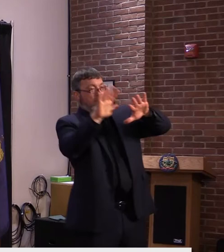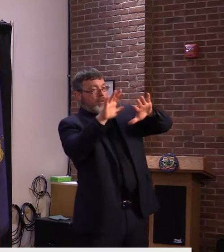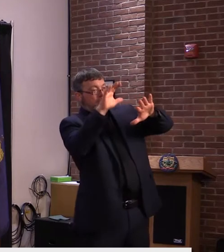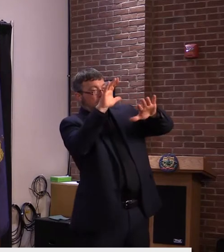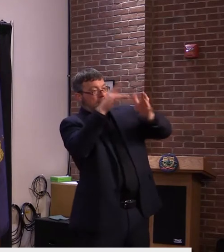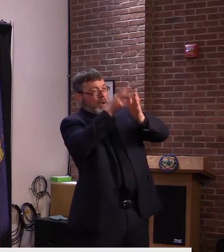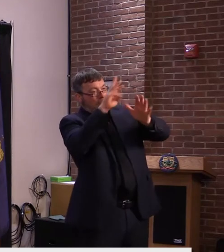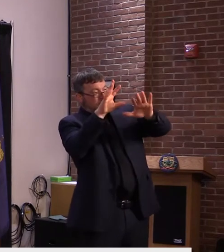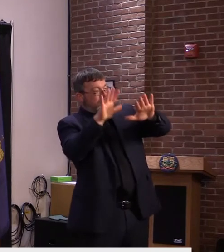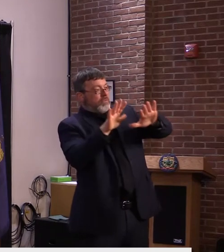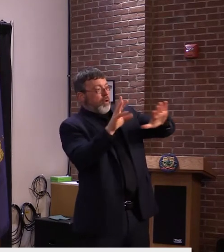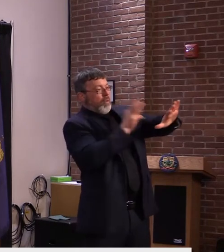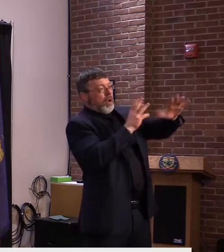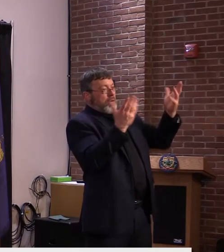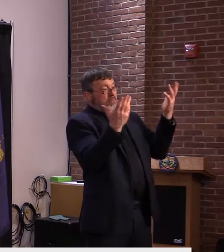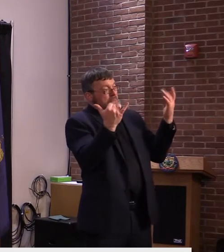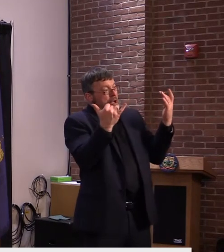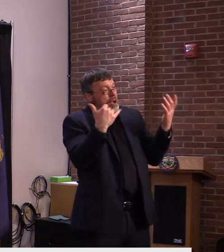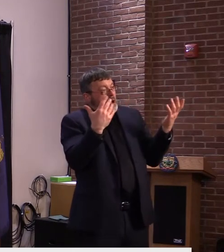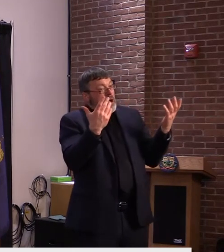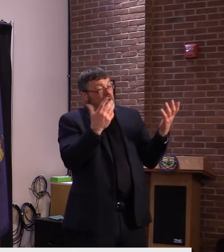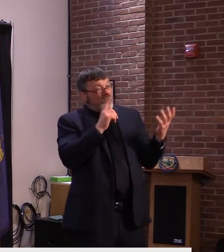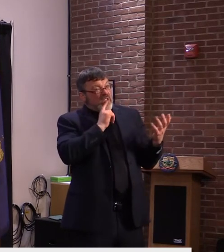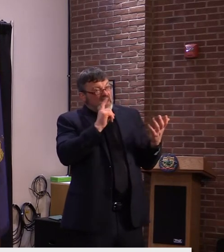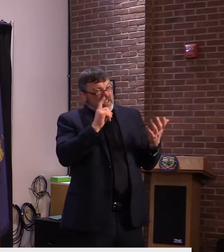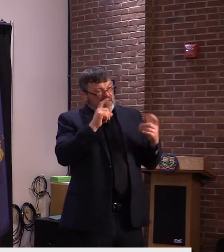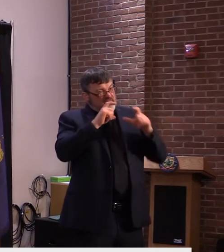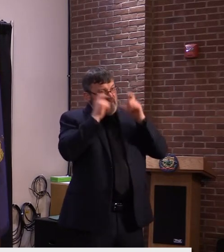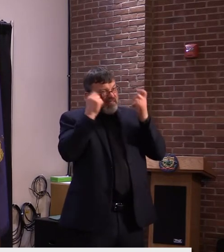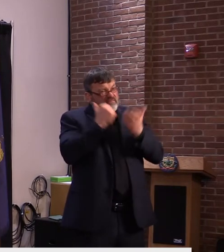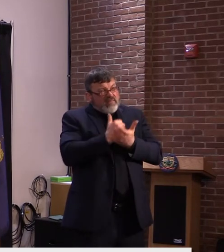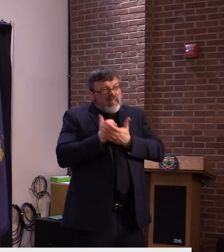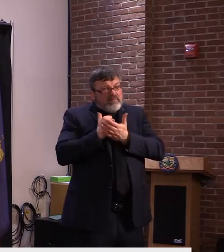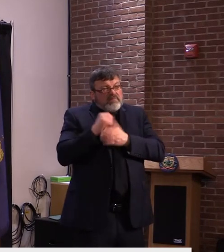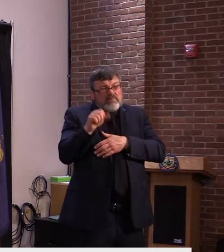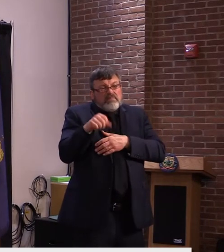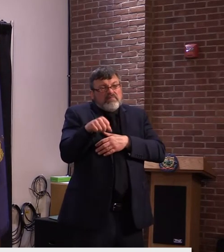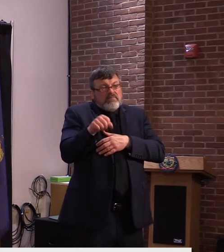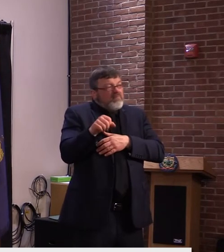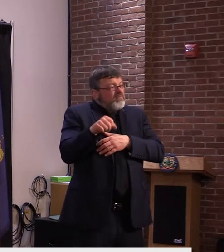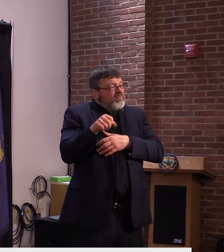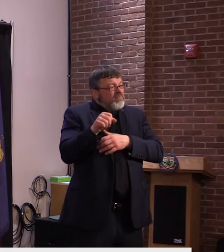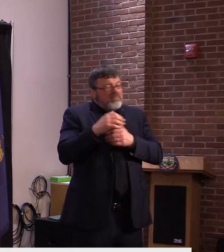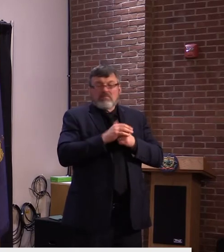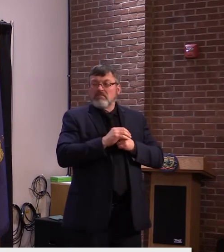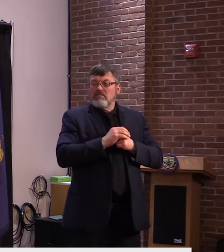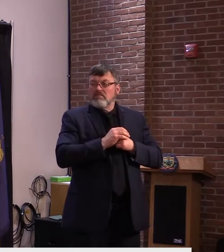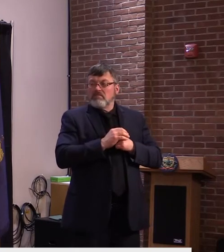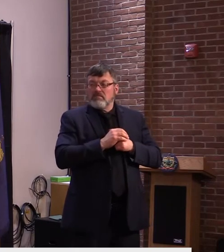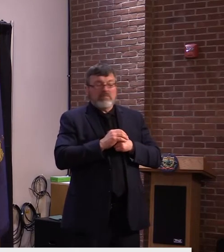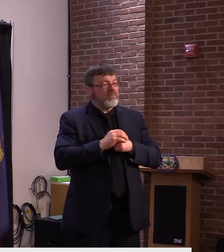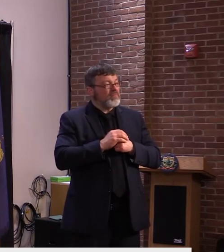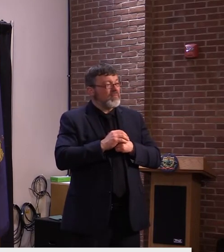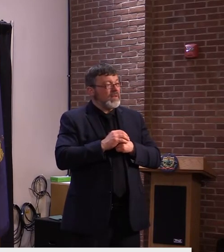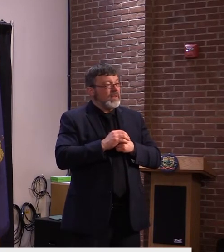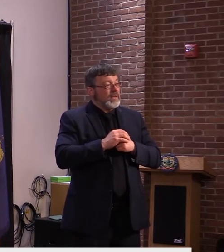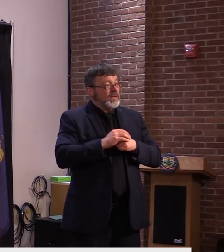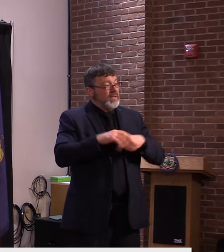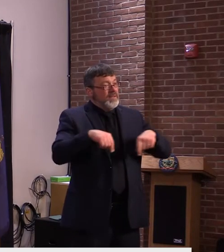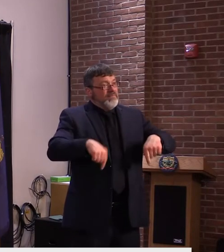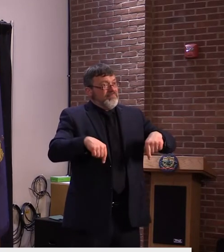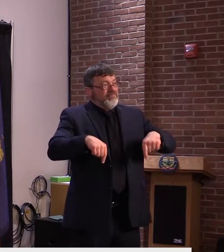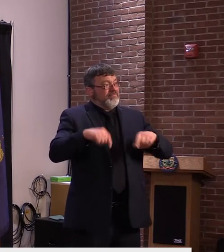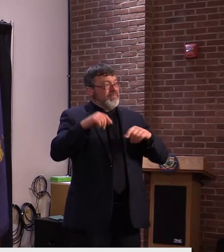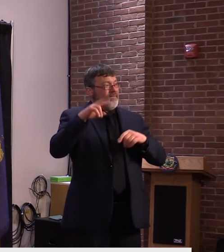that as well here in Vermont. And as I said before, if any state can do it, it's us, because we